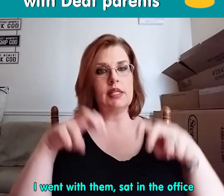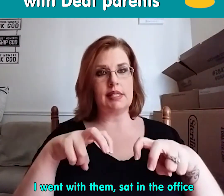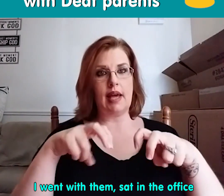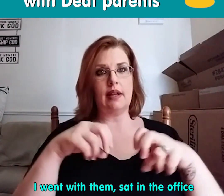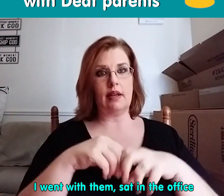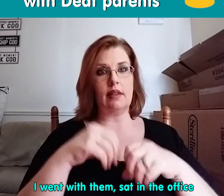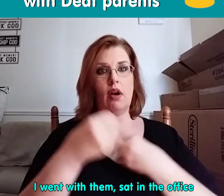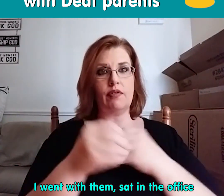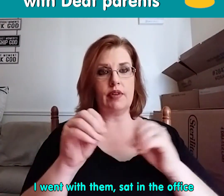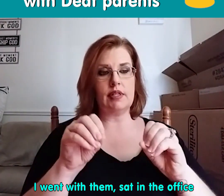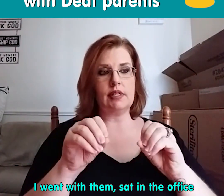cell